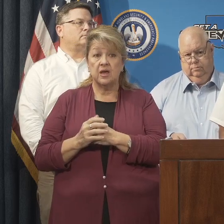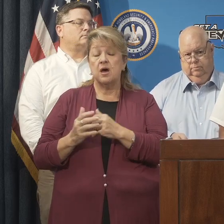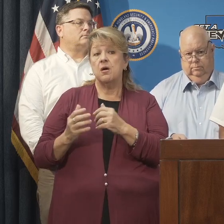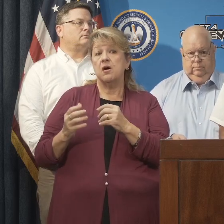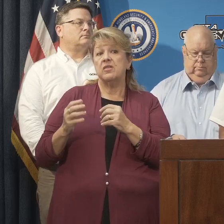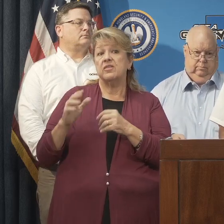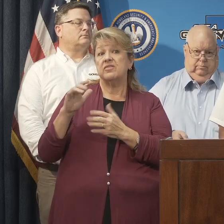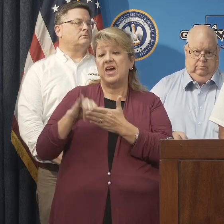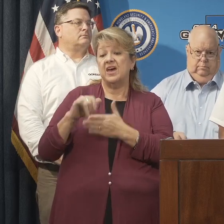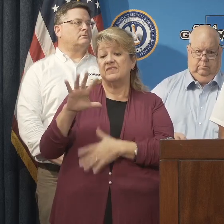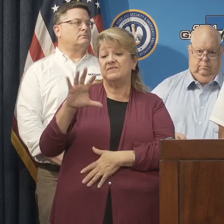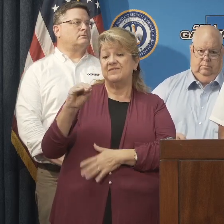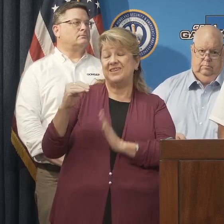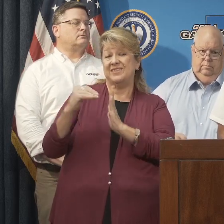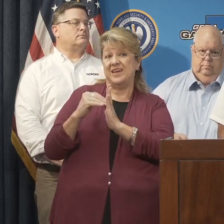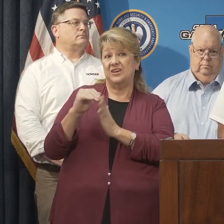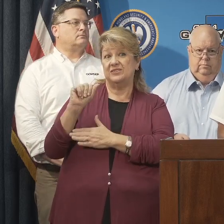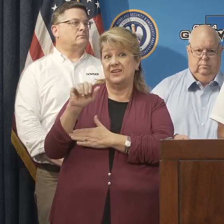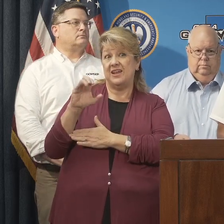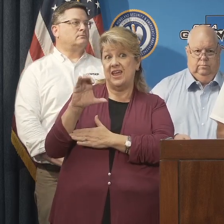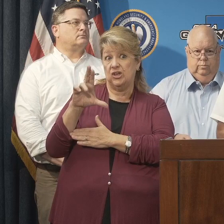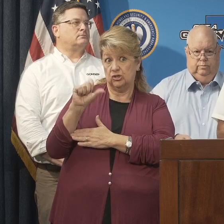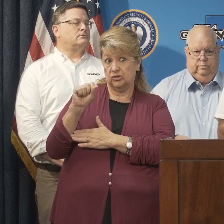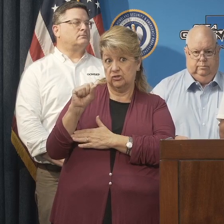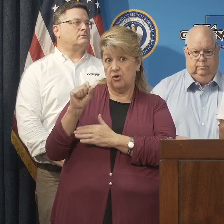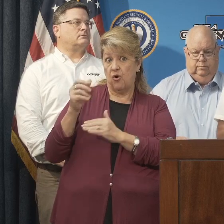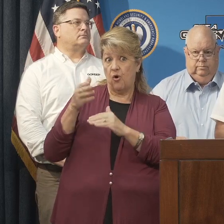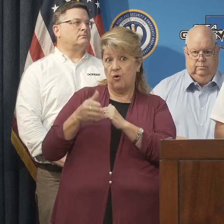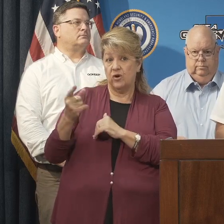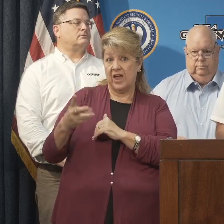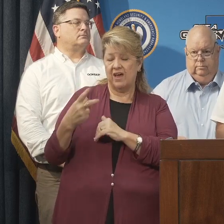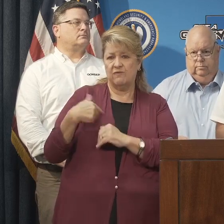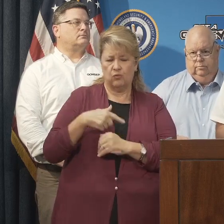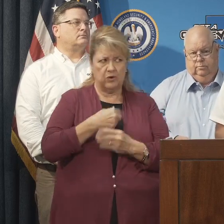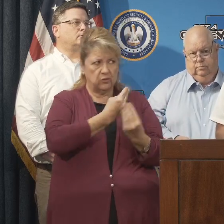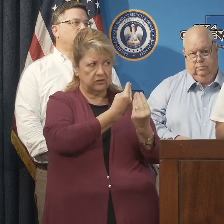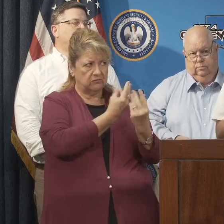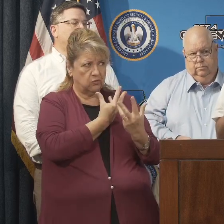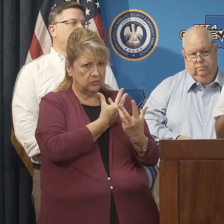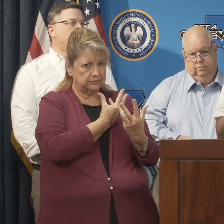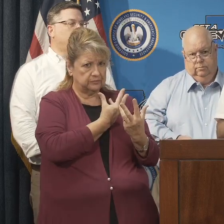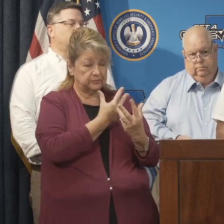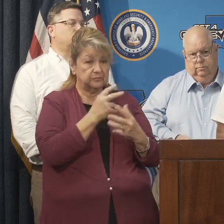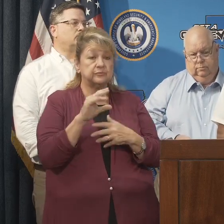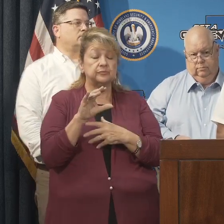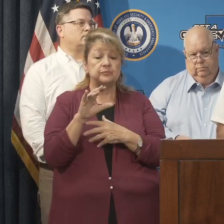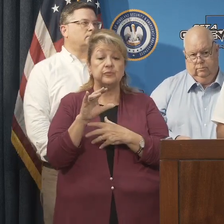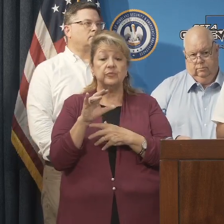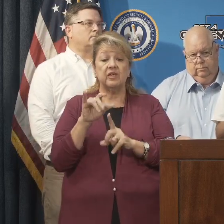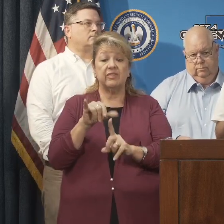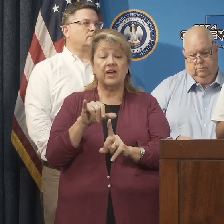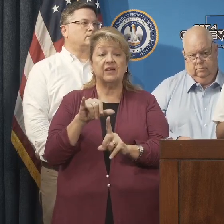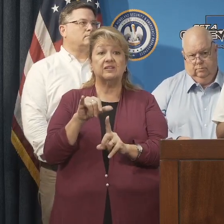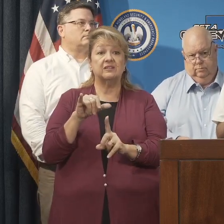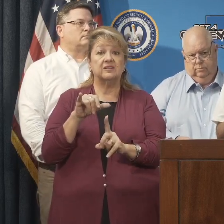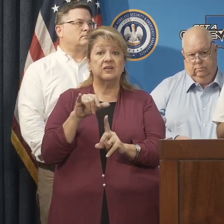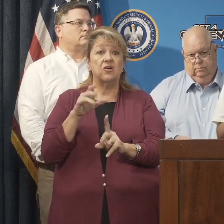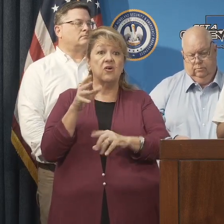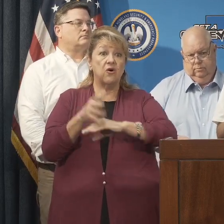the 50,000 acres, in fact, this morning we were briefed that the footprint still is